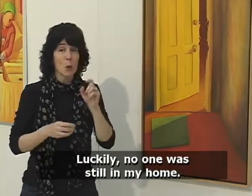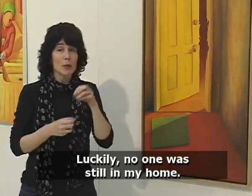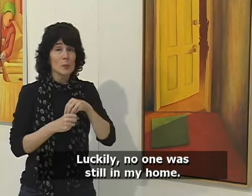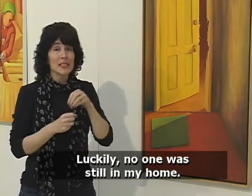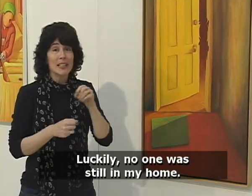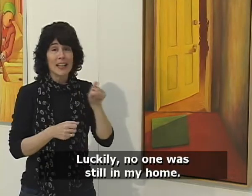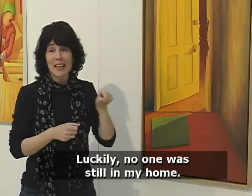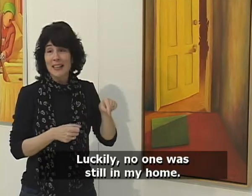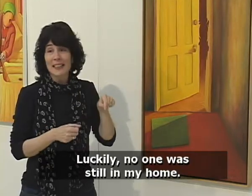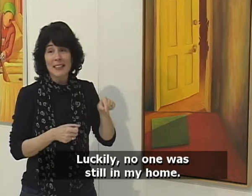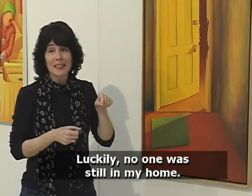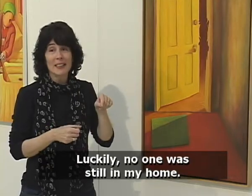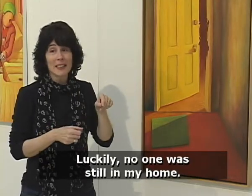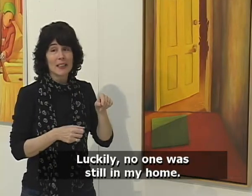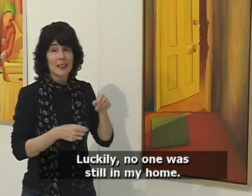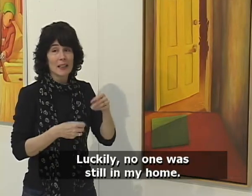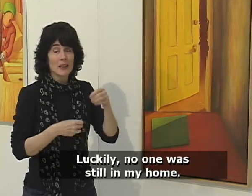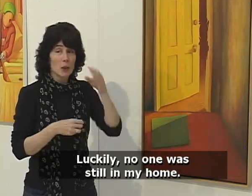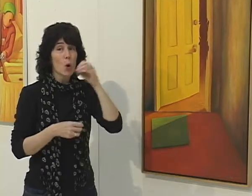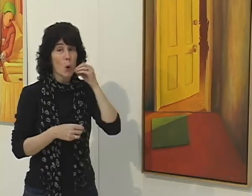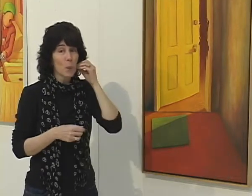Luckily, no one was still in my home,